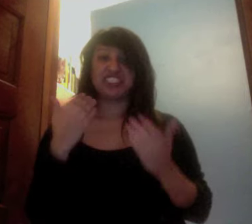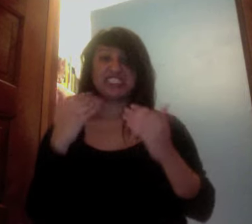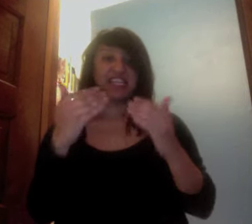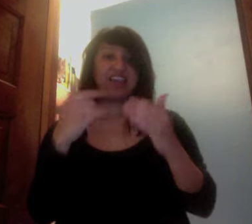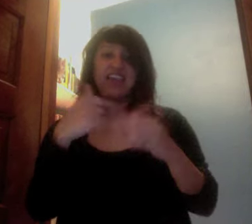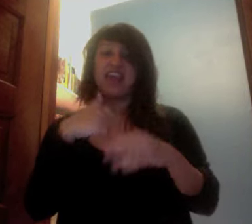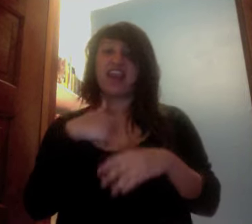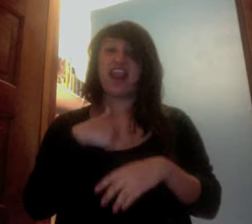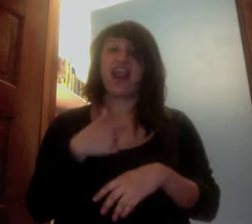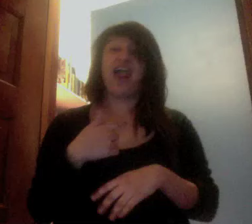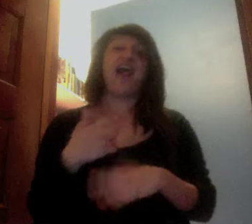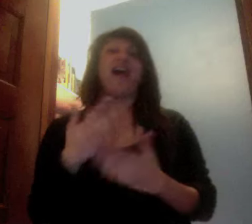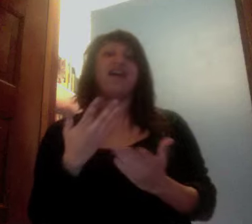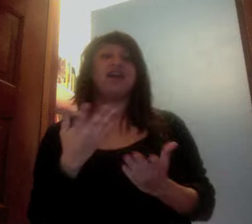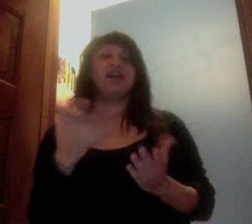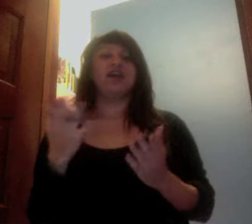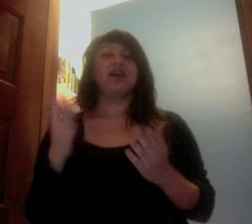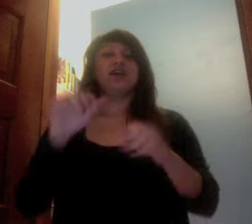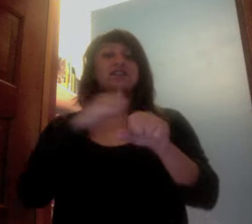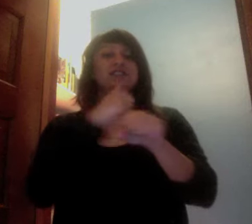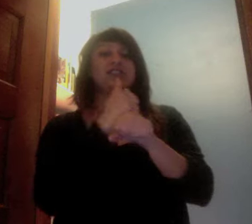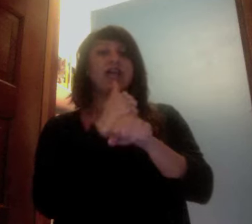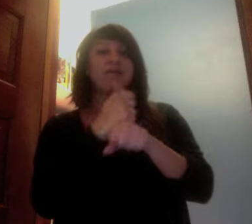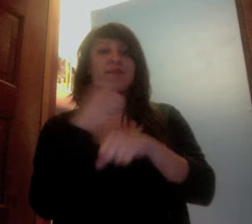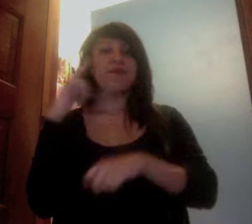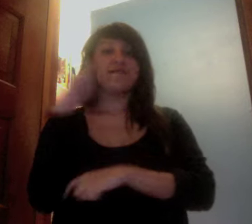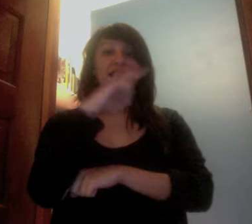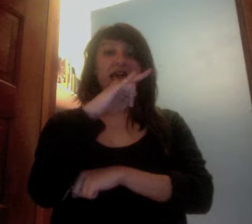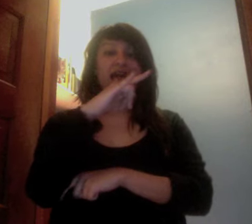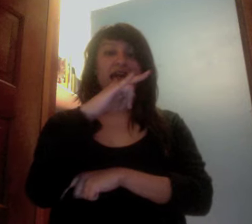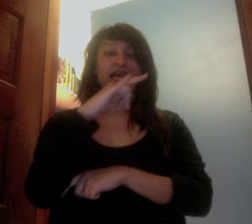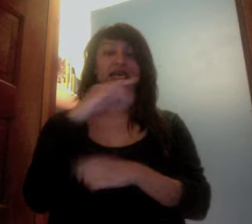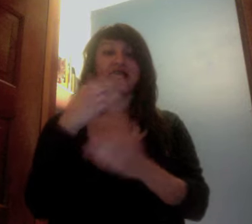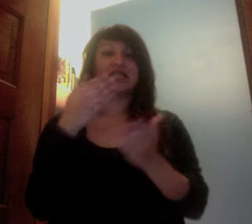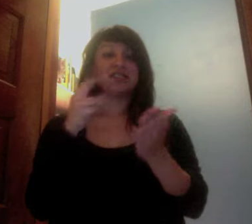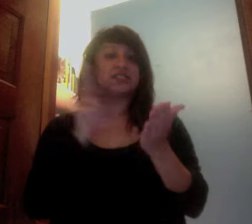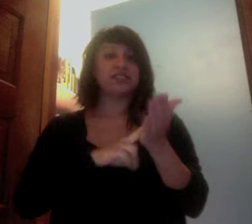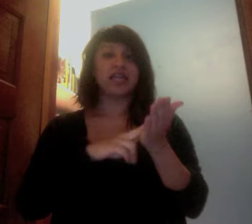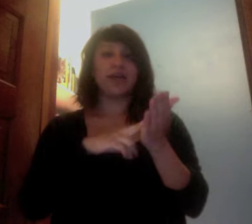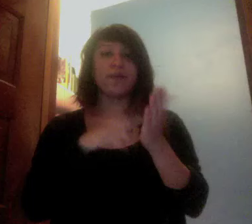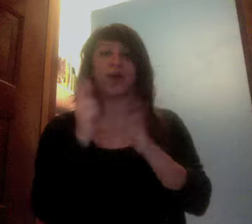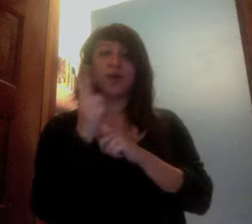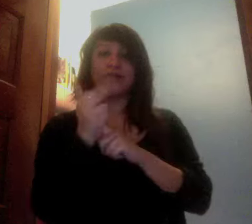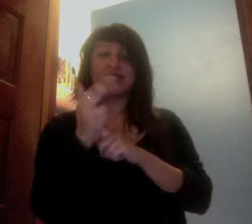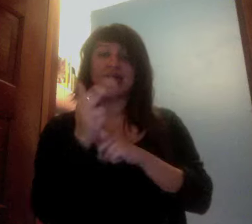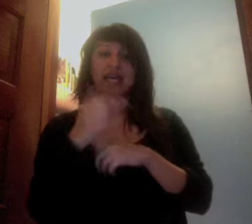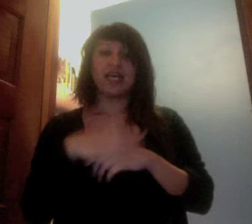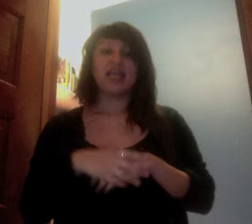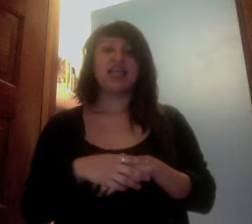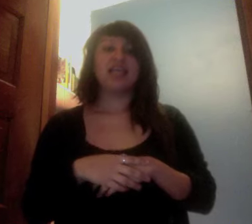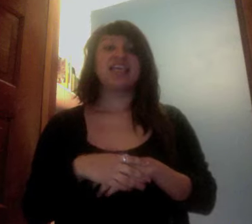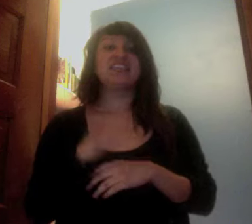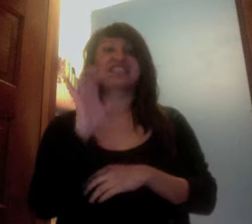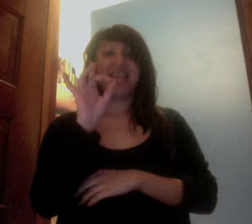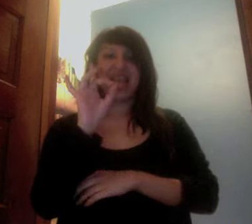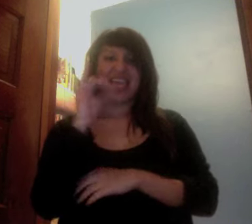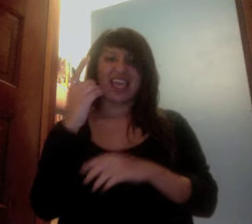after Christmas on December 26th. It was an evening flight. It's about 8 hours